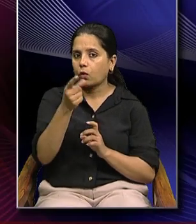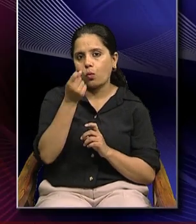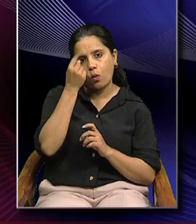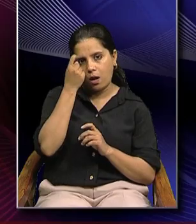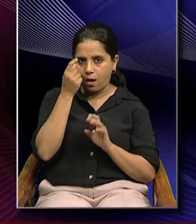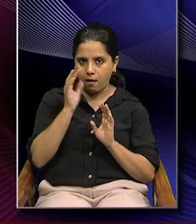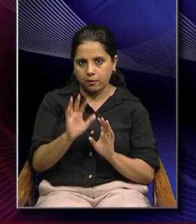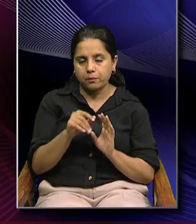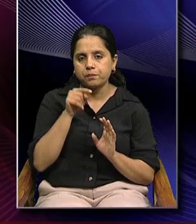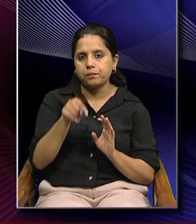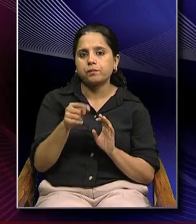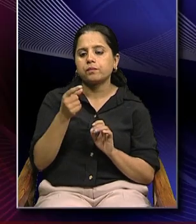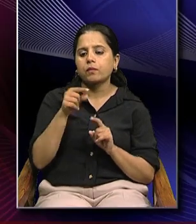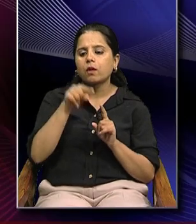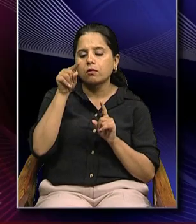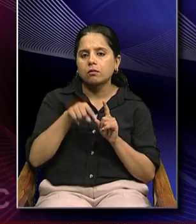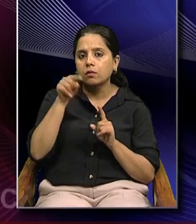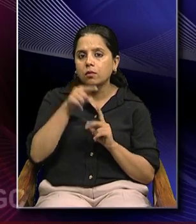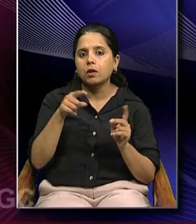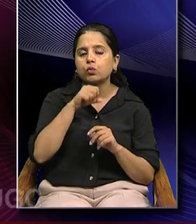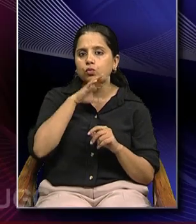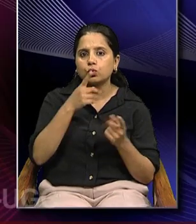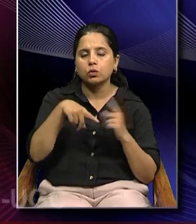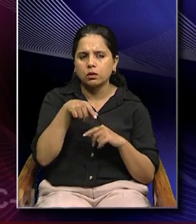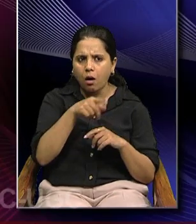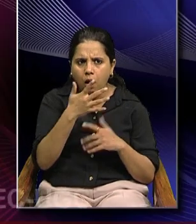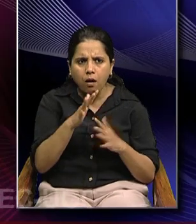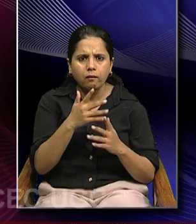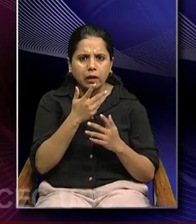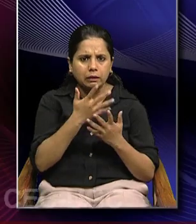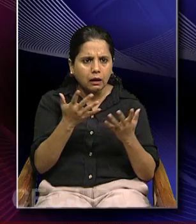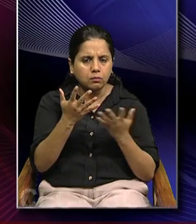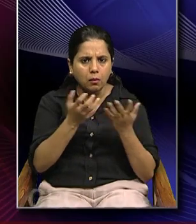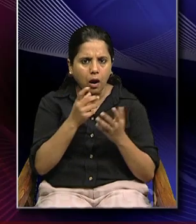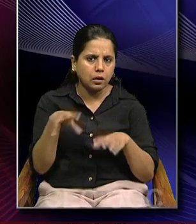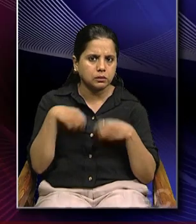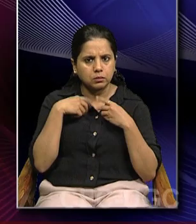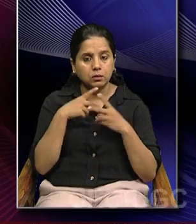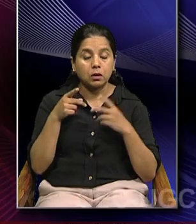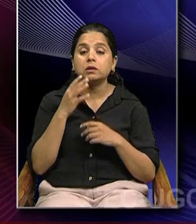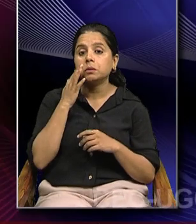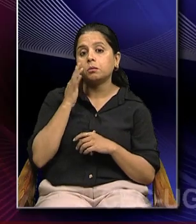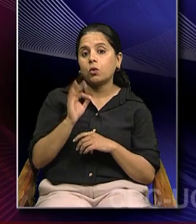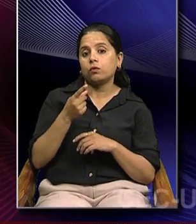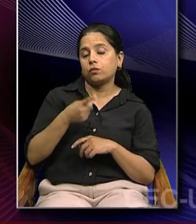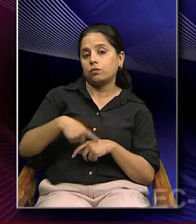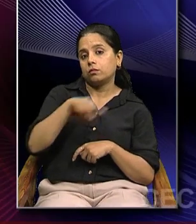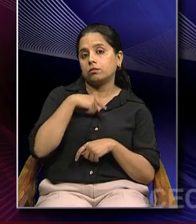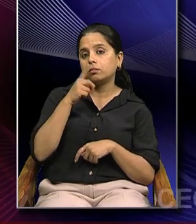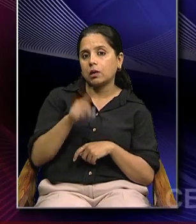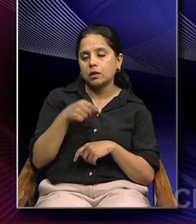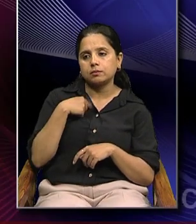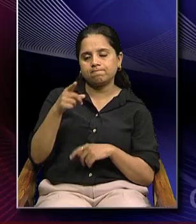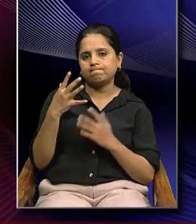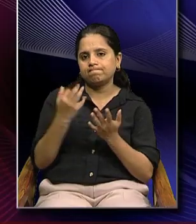that the rate at which the youth are accepting innovation, it is very much significant for us to